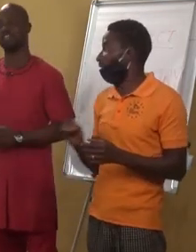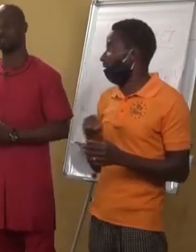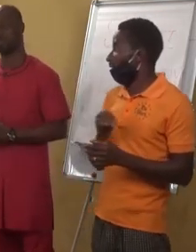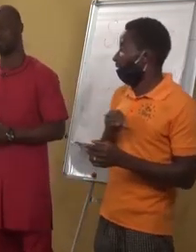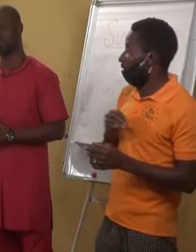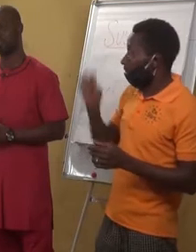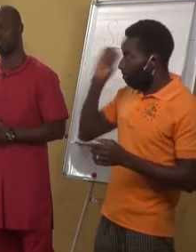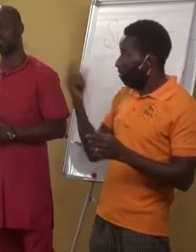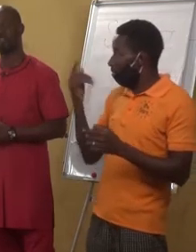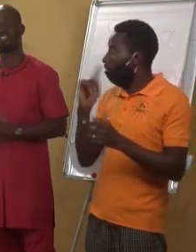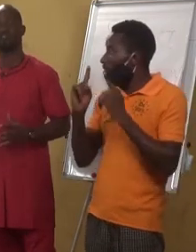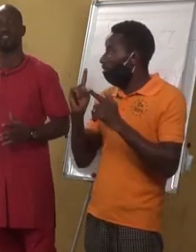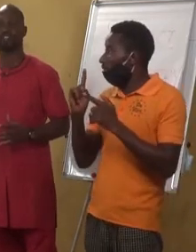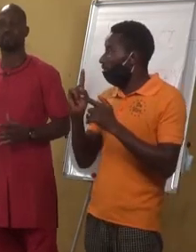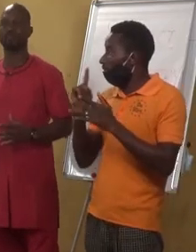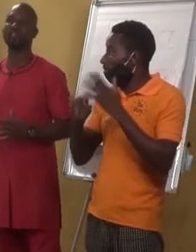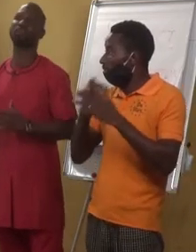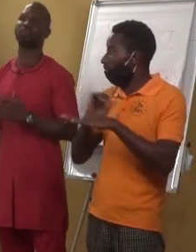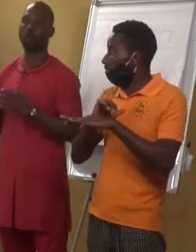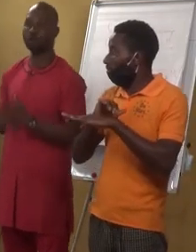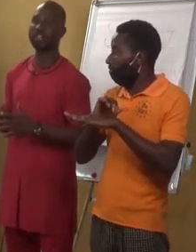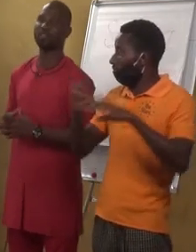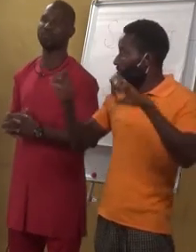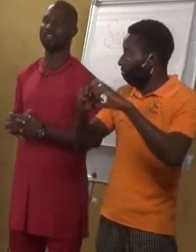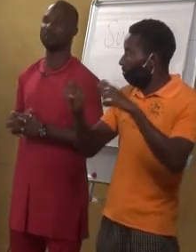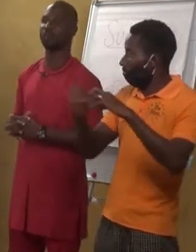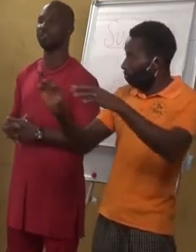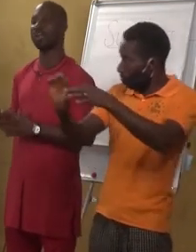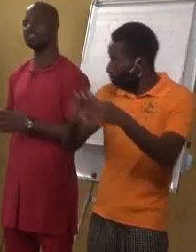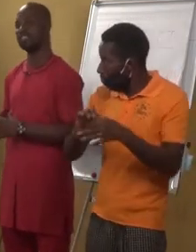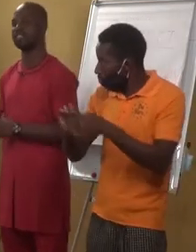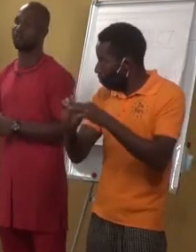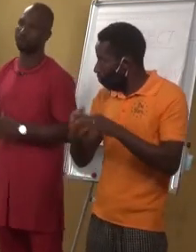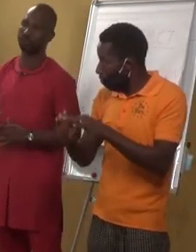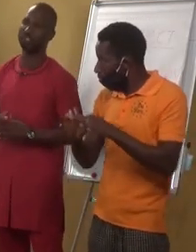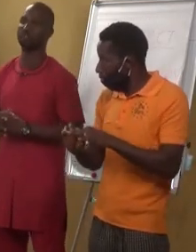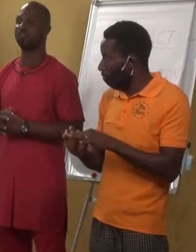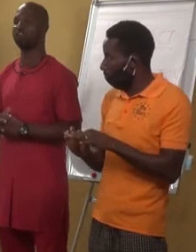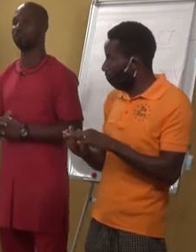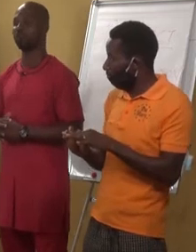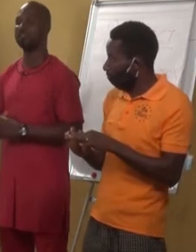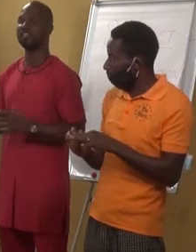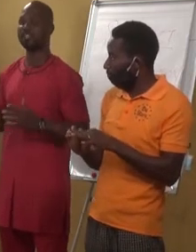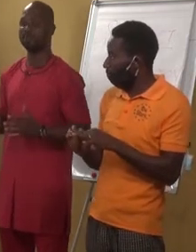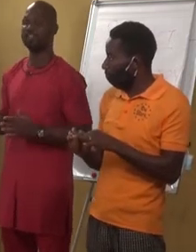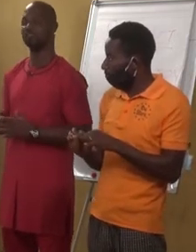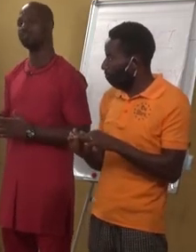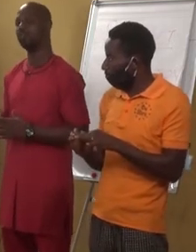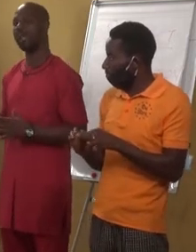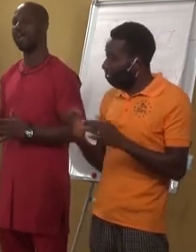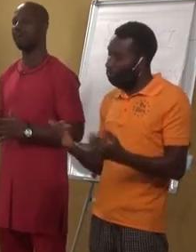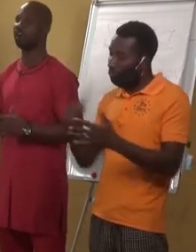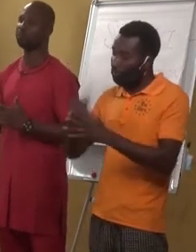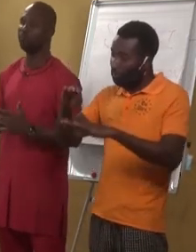of electrons. But the difference between ordinary covalent bond and dative or coordinate covalent bond depends